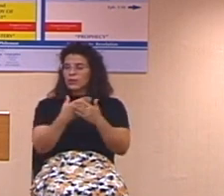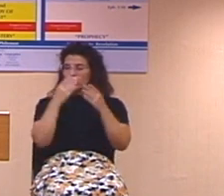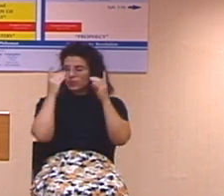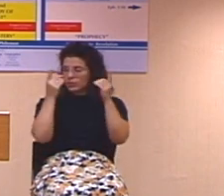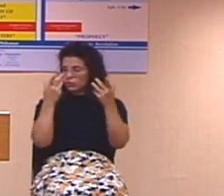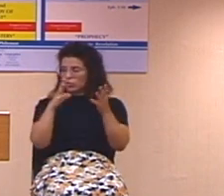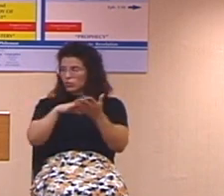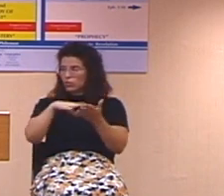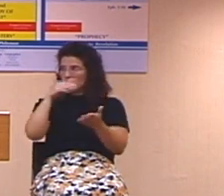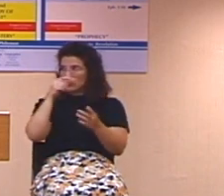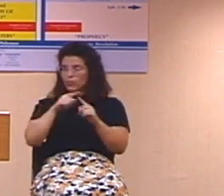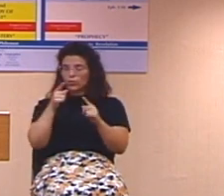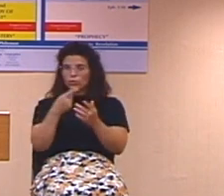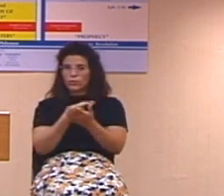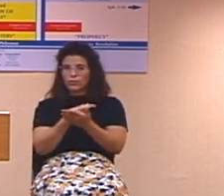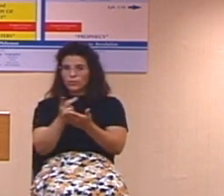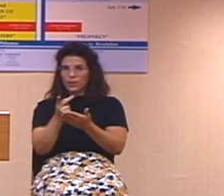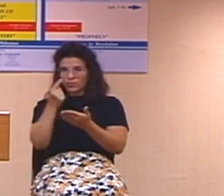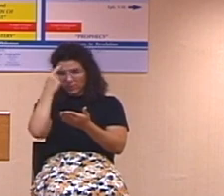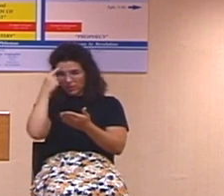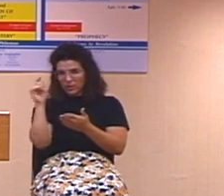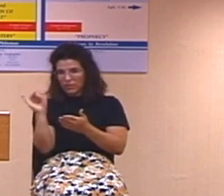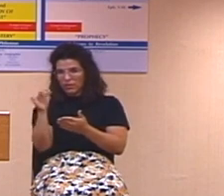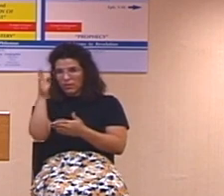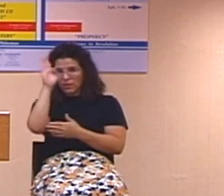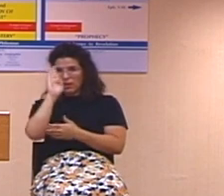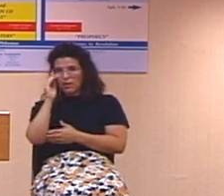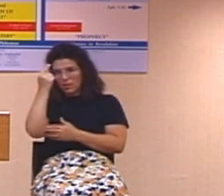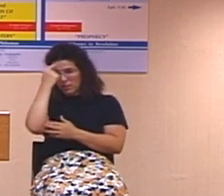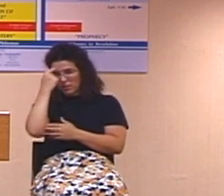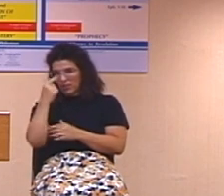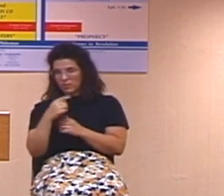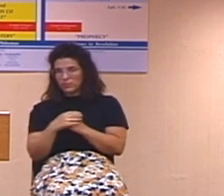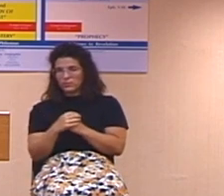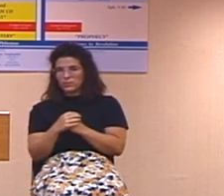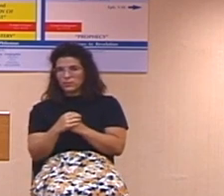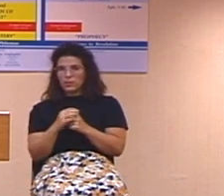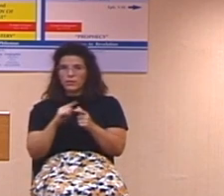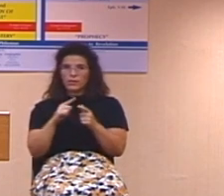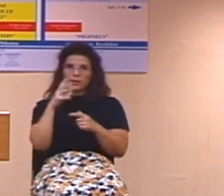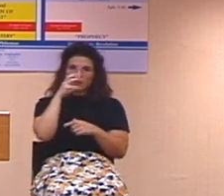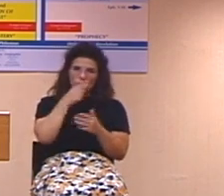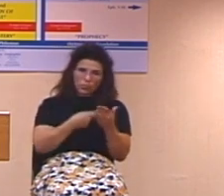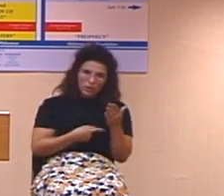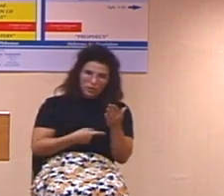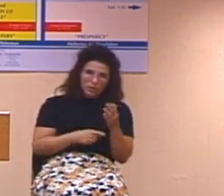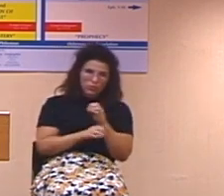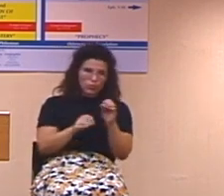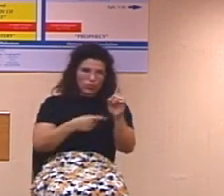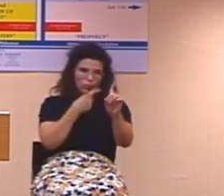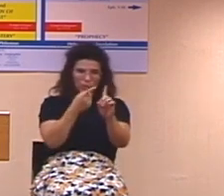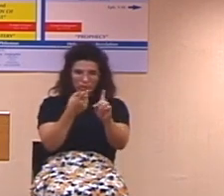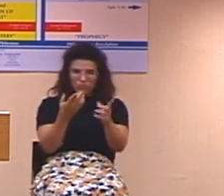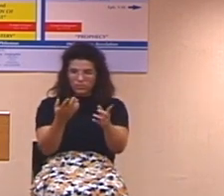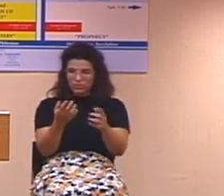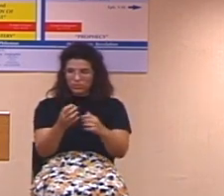you fail to think like God thinks, then guess what? There's no point.